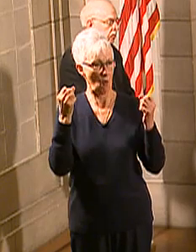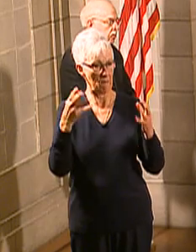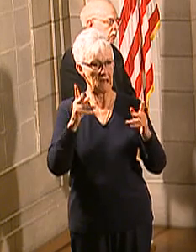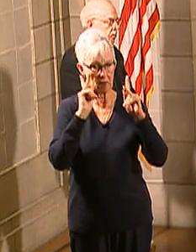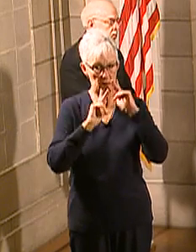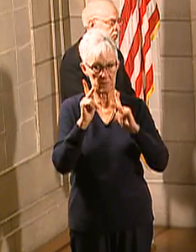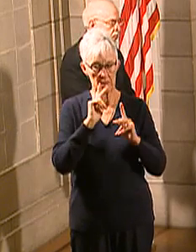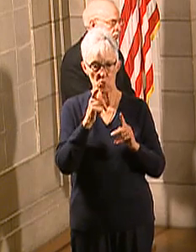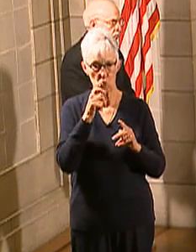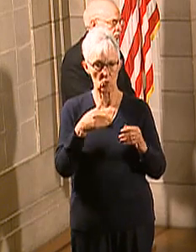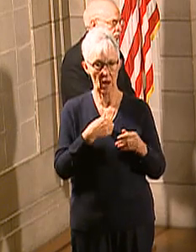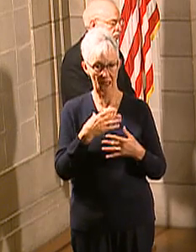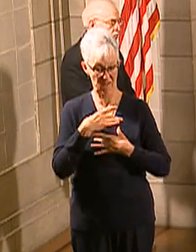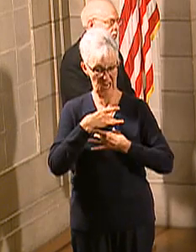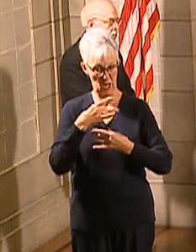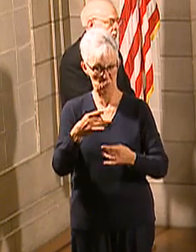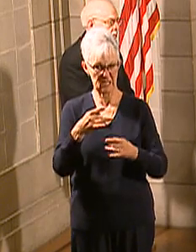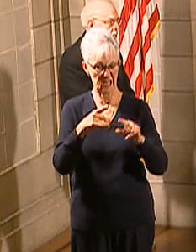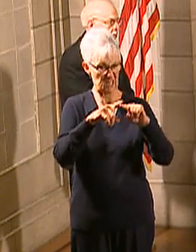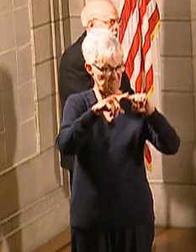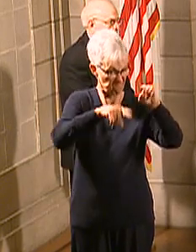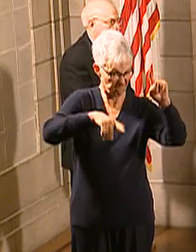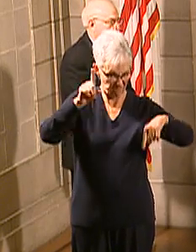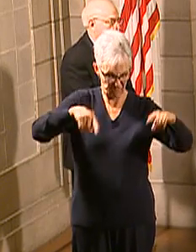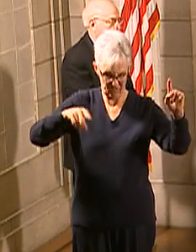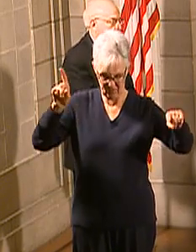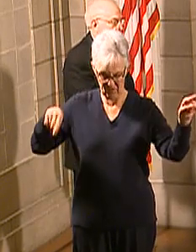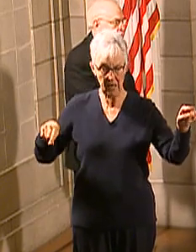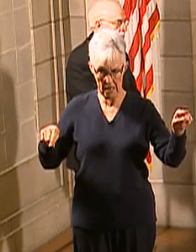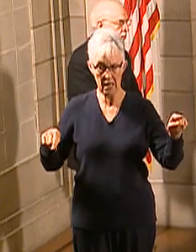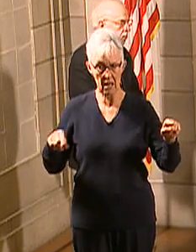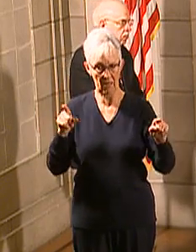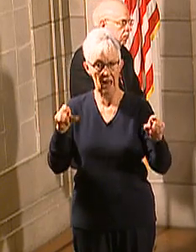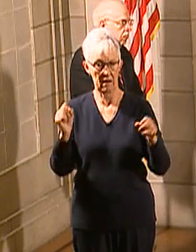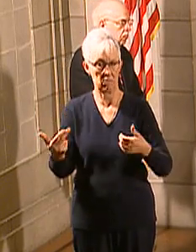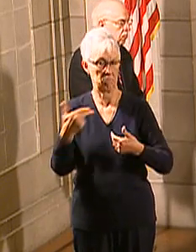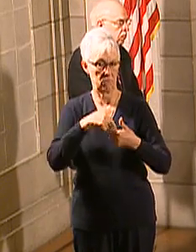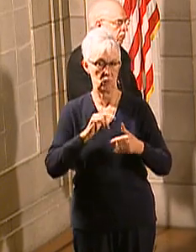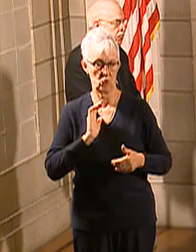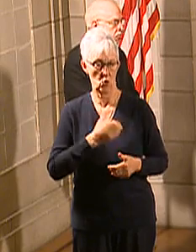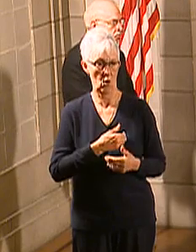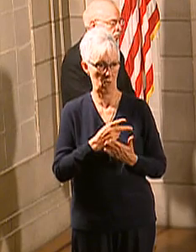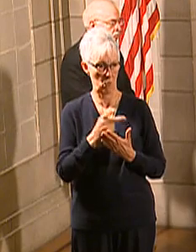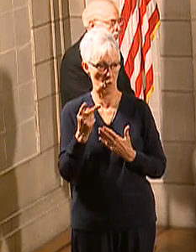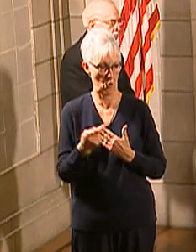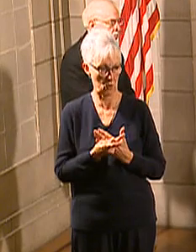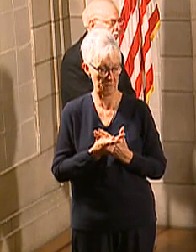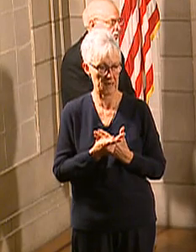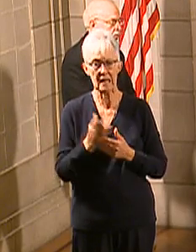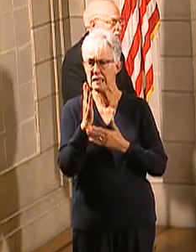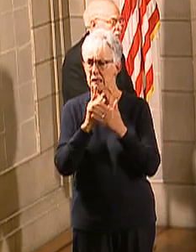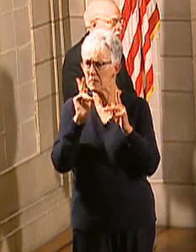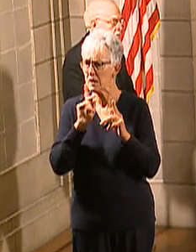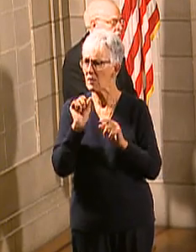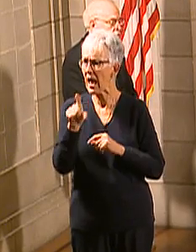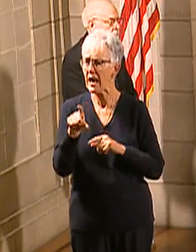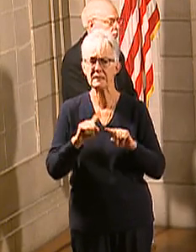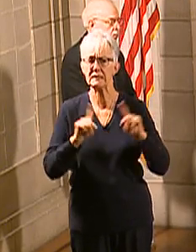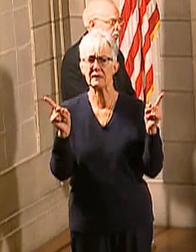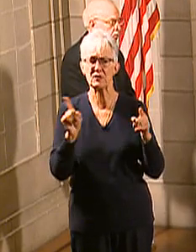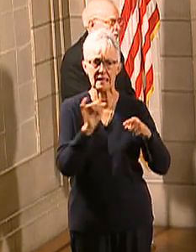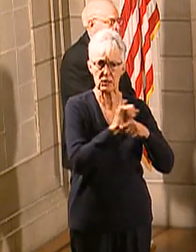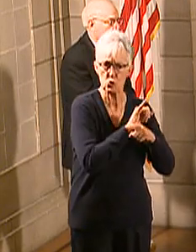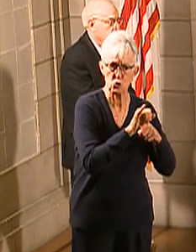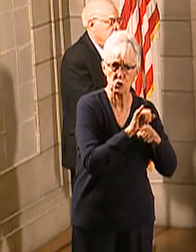Oftentimes, students or parents will ask what the difference between an internship and apprenticeship is. And as I try to explain